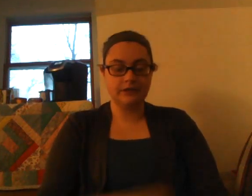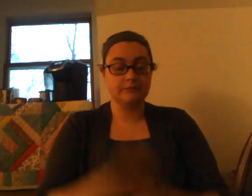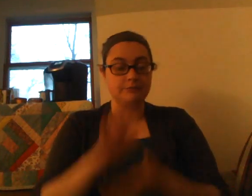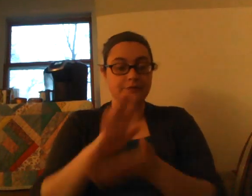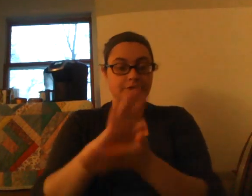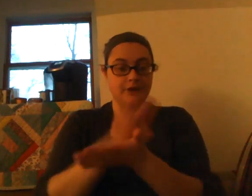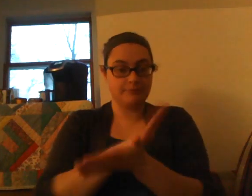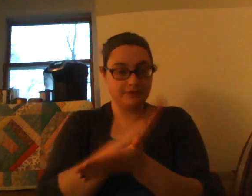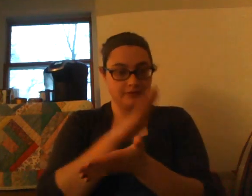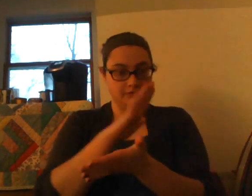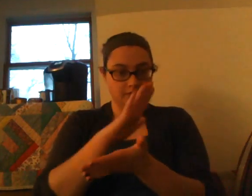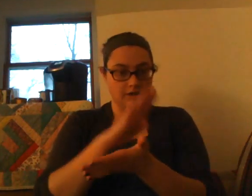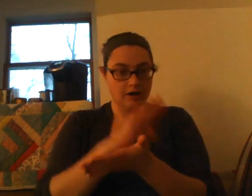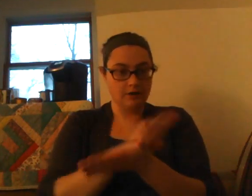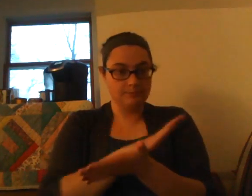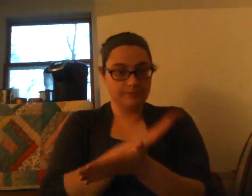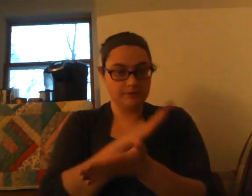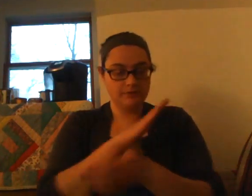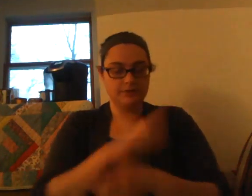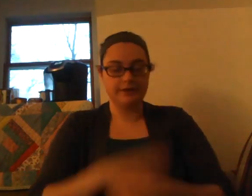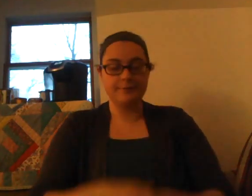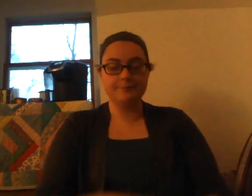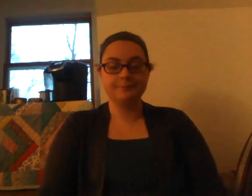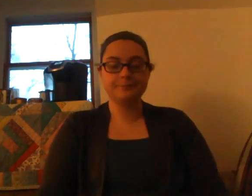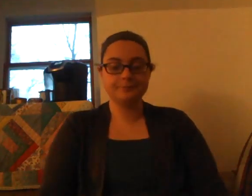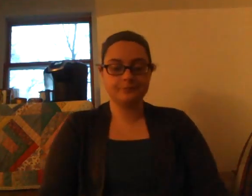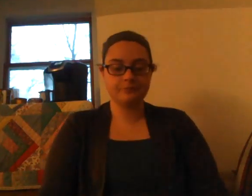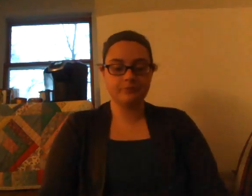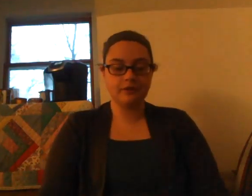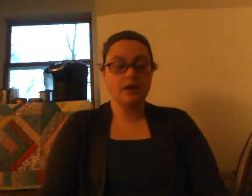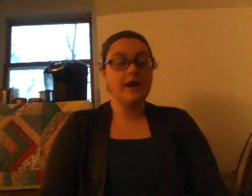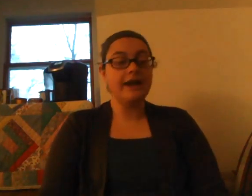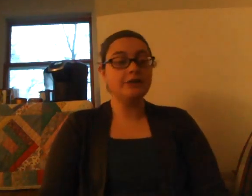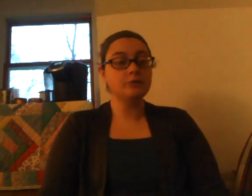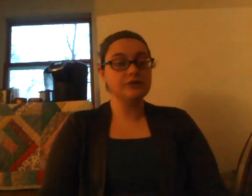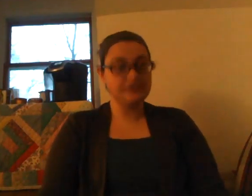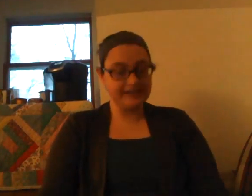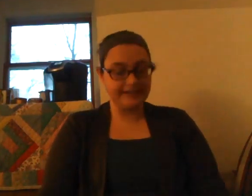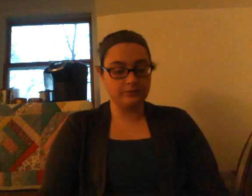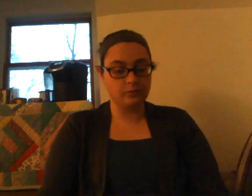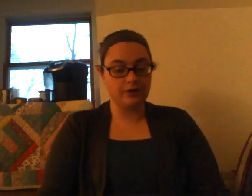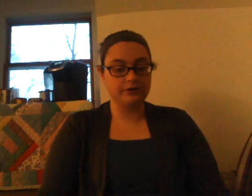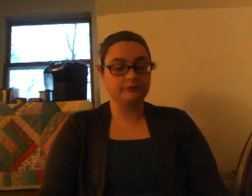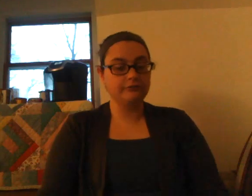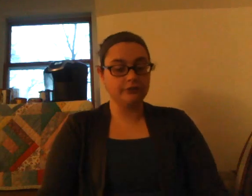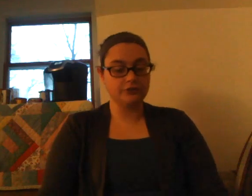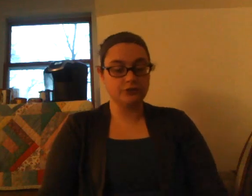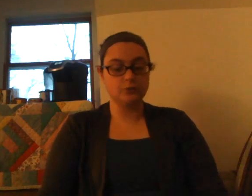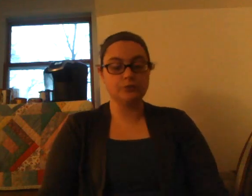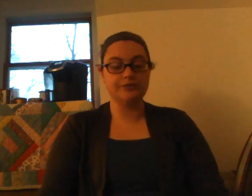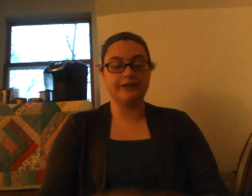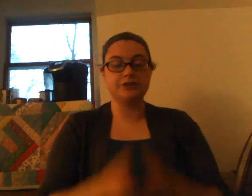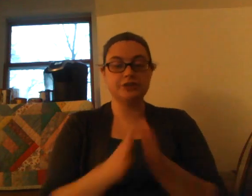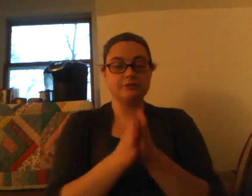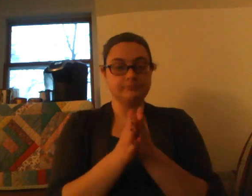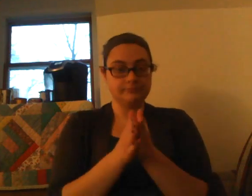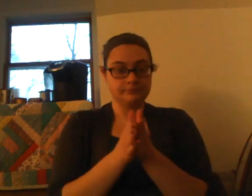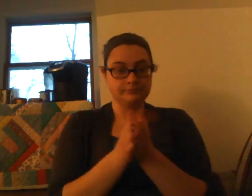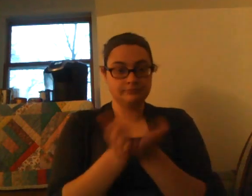Remember you're coming up. Yep. And your second one for school section.